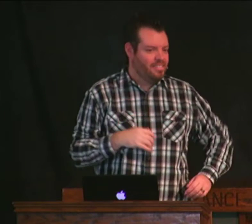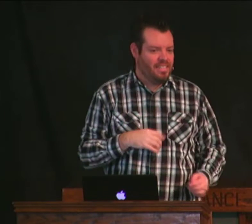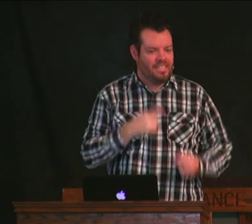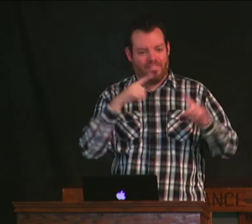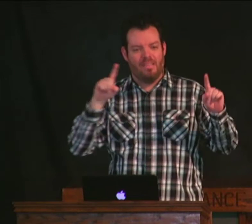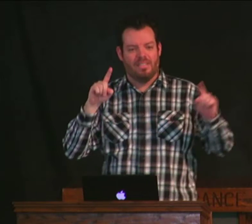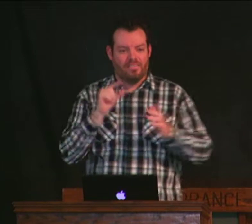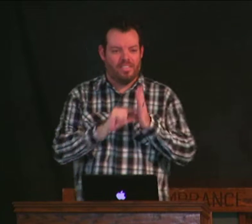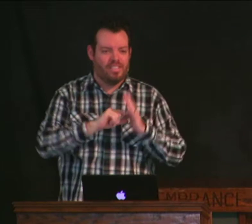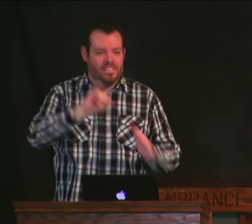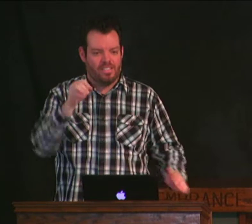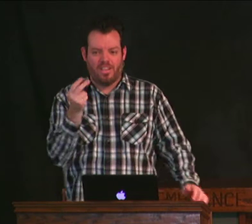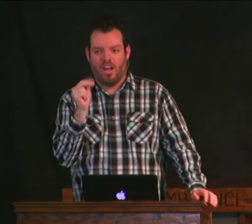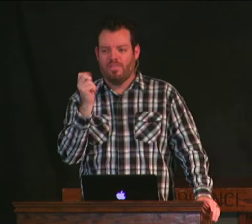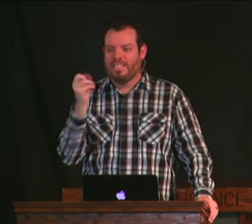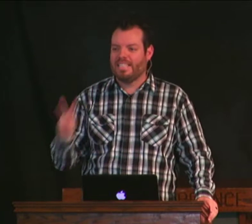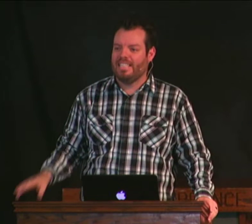It's a famous verse, John 3:16.